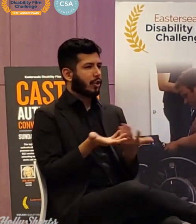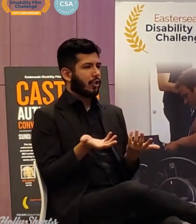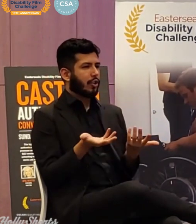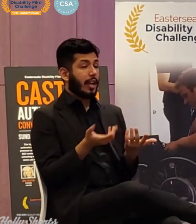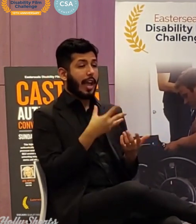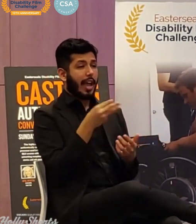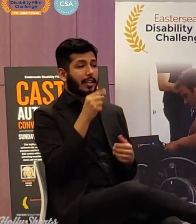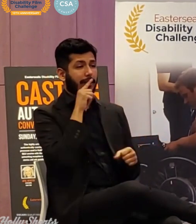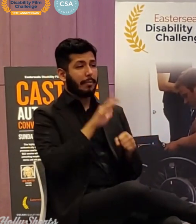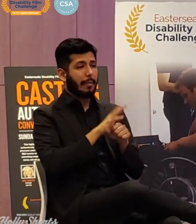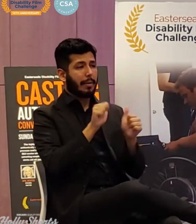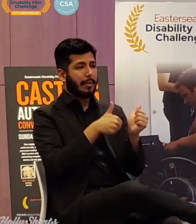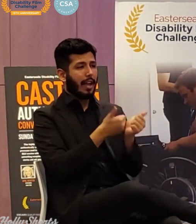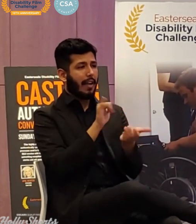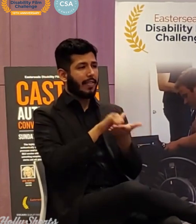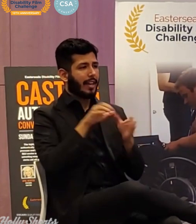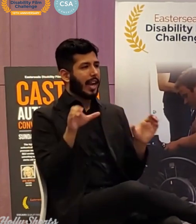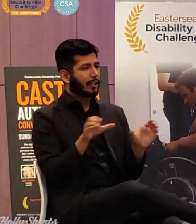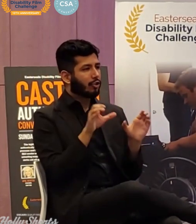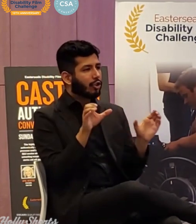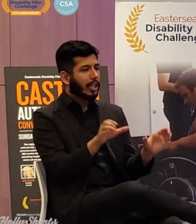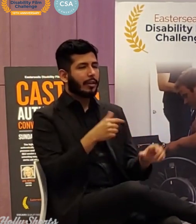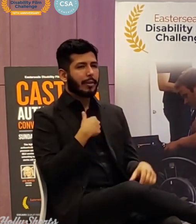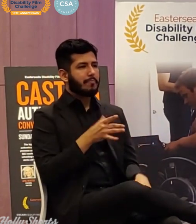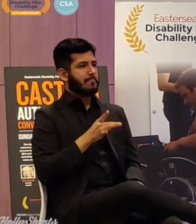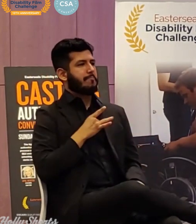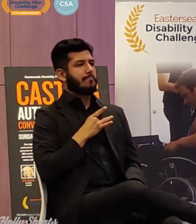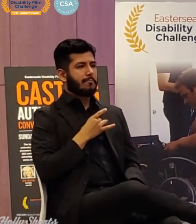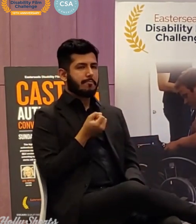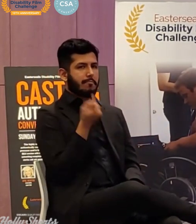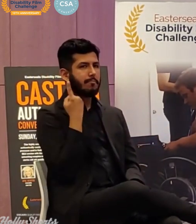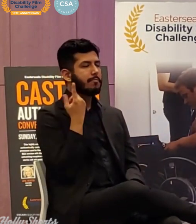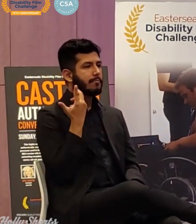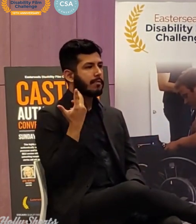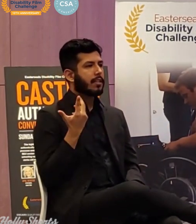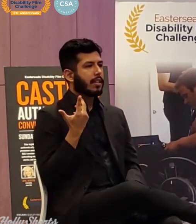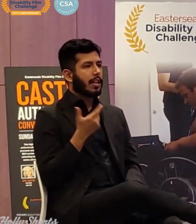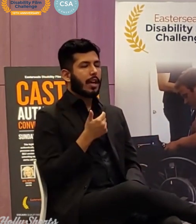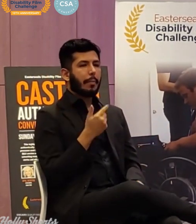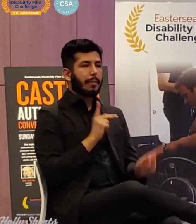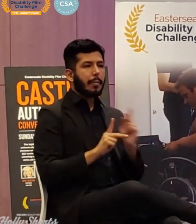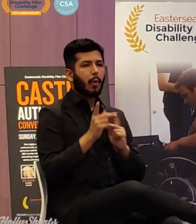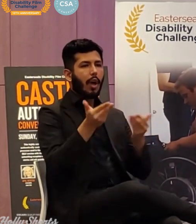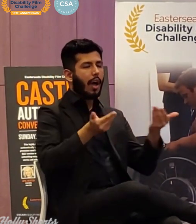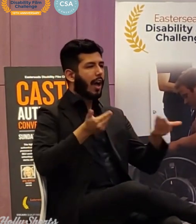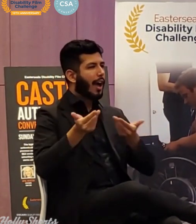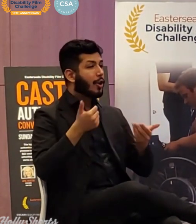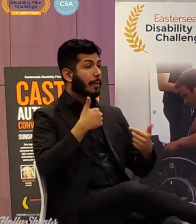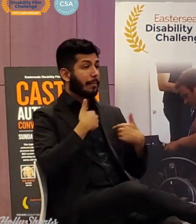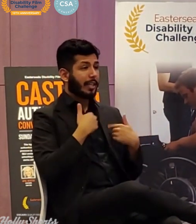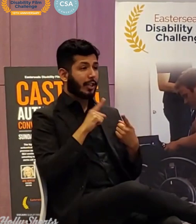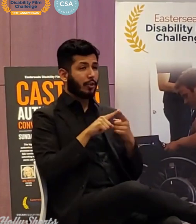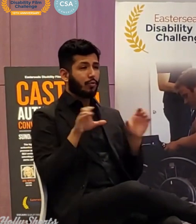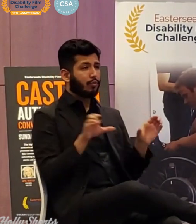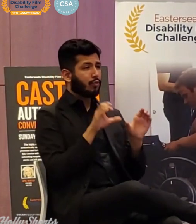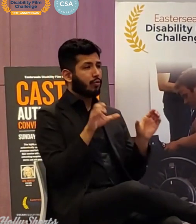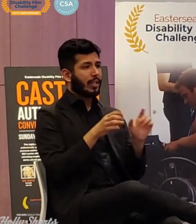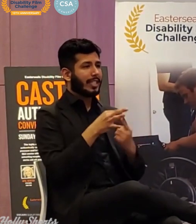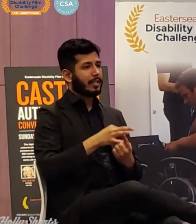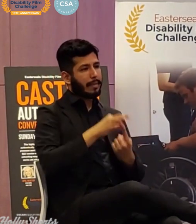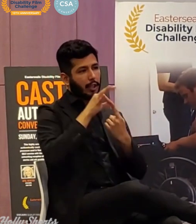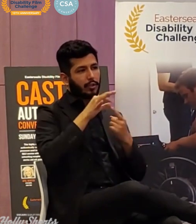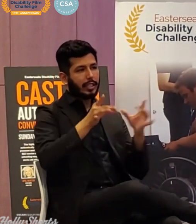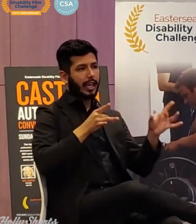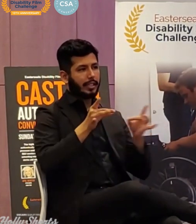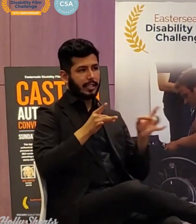And it really did stick to me. And so I get hired to do a lot of specialty casting, and so there was an incident where I